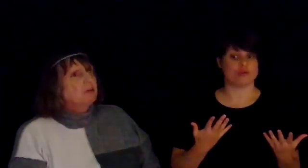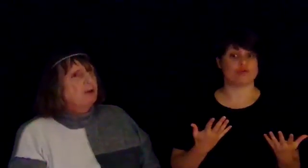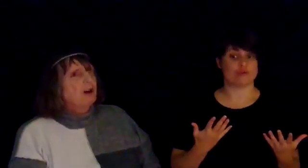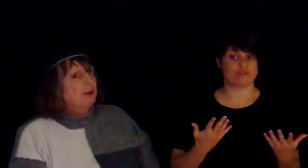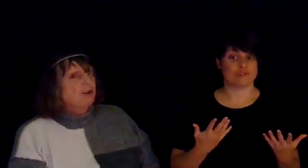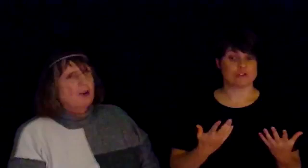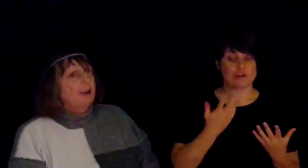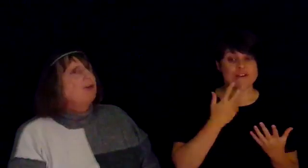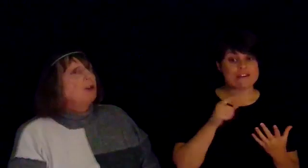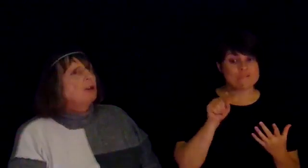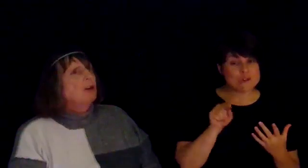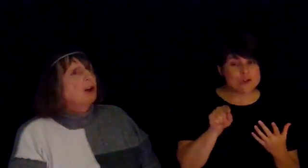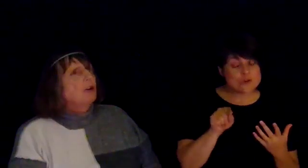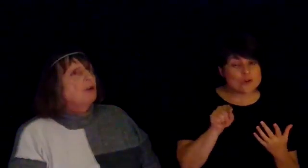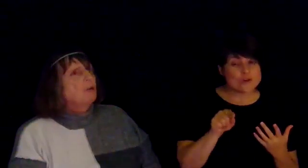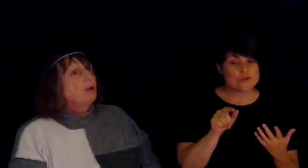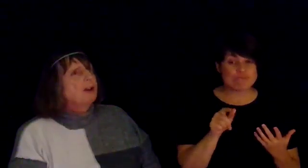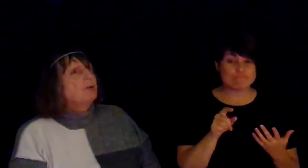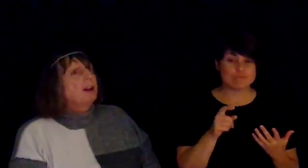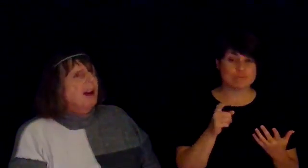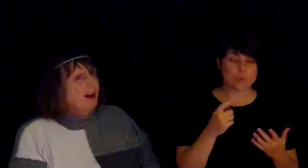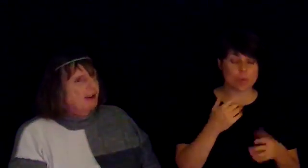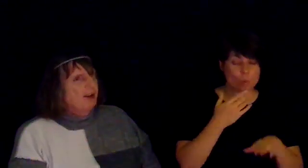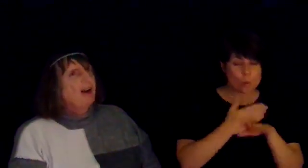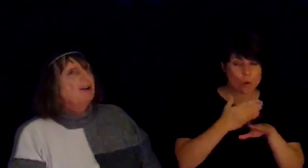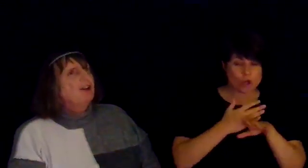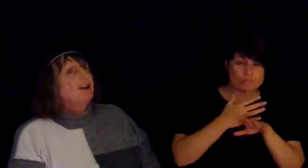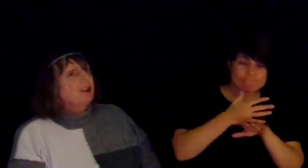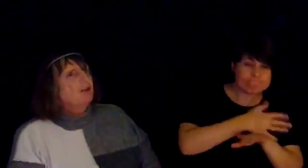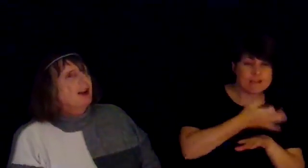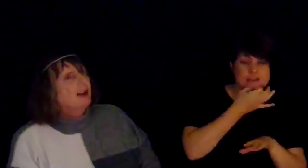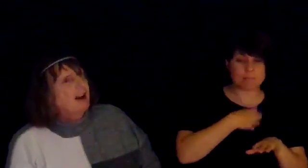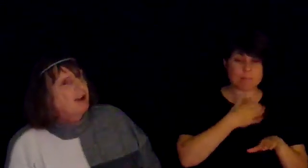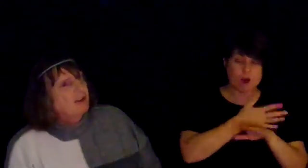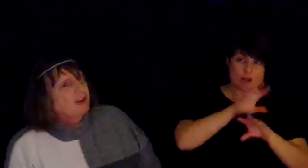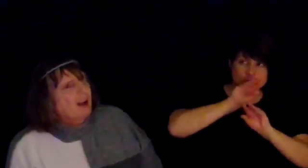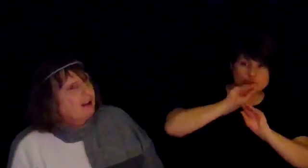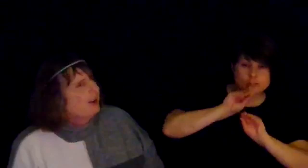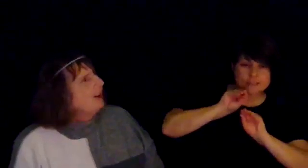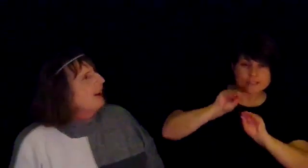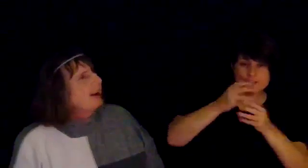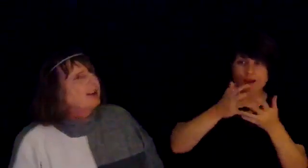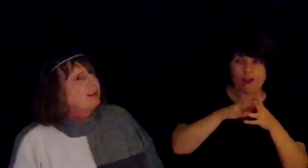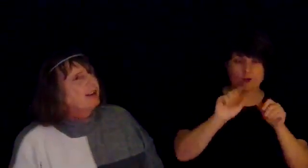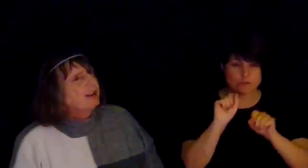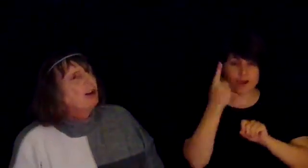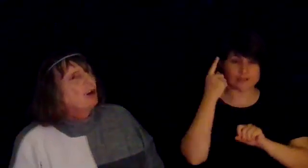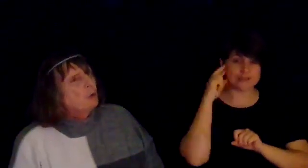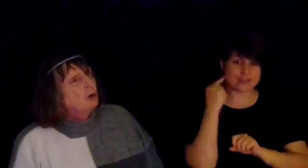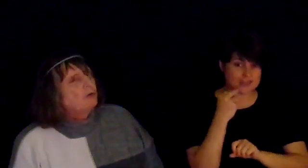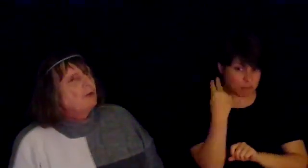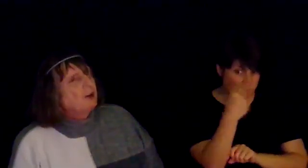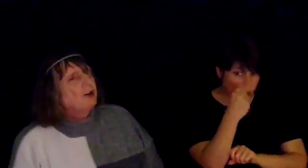go that extra mile, if you go work a little bit harder to teach them how to understand, the